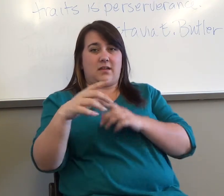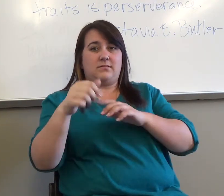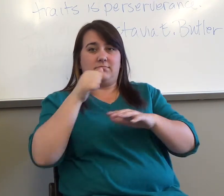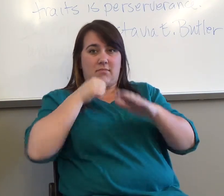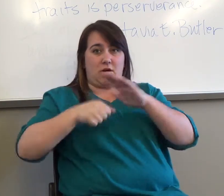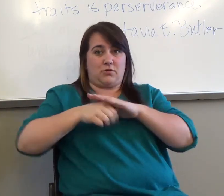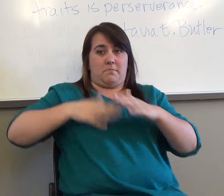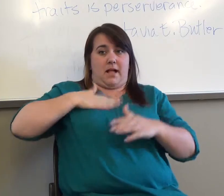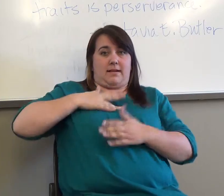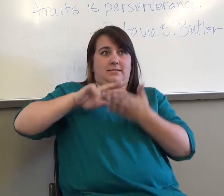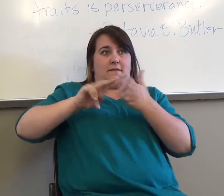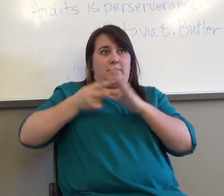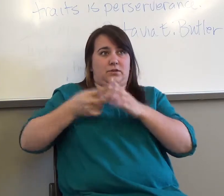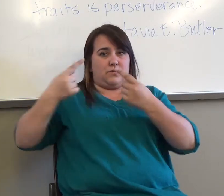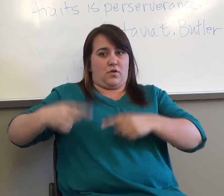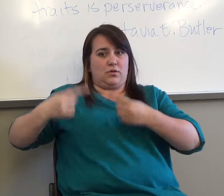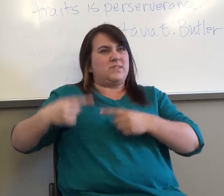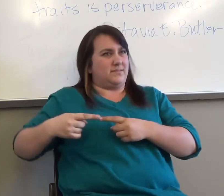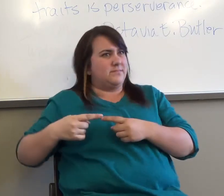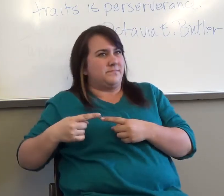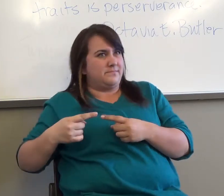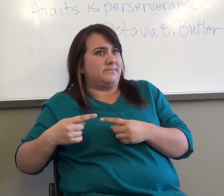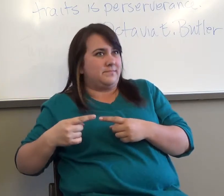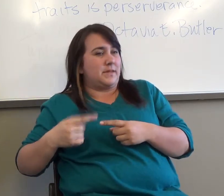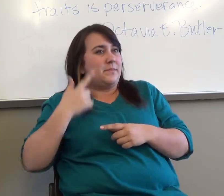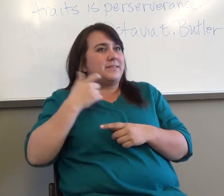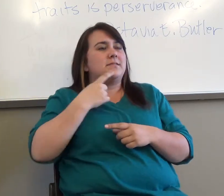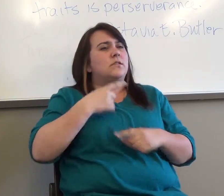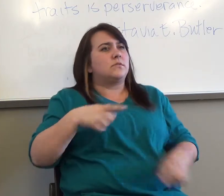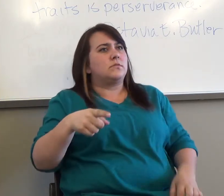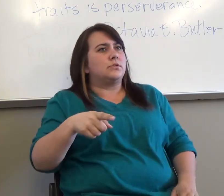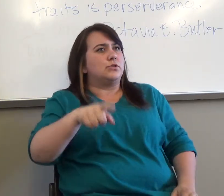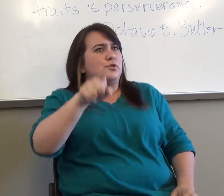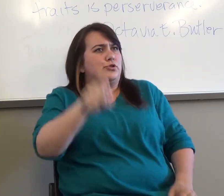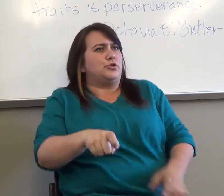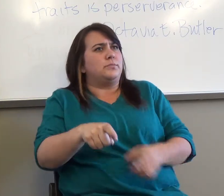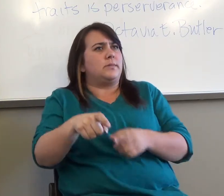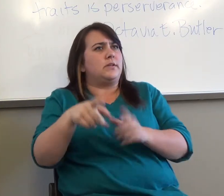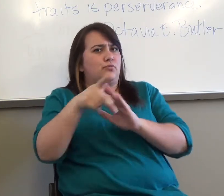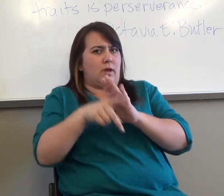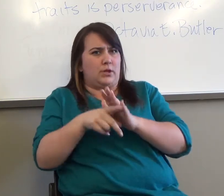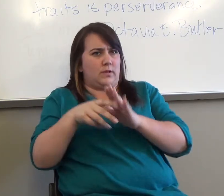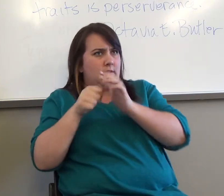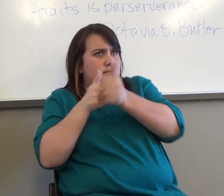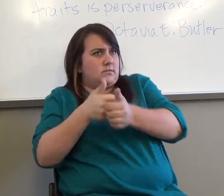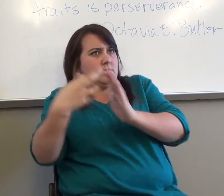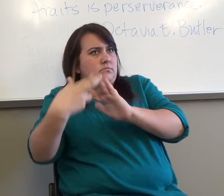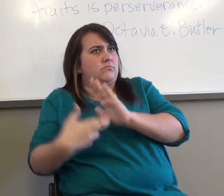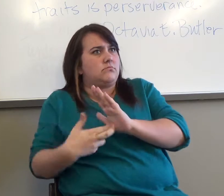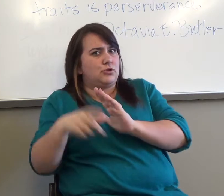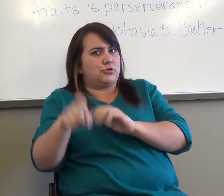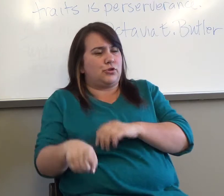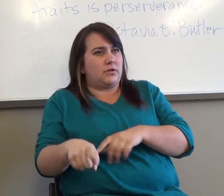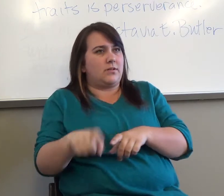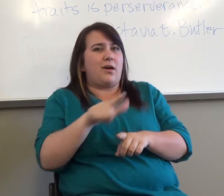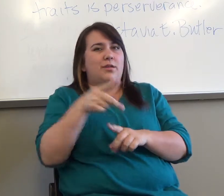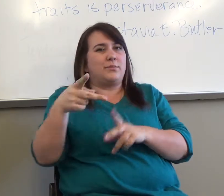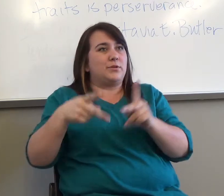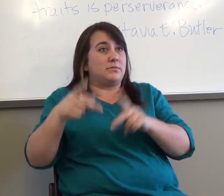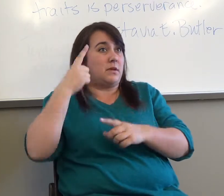Yeah, because this is saying they should be regulated. Somebody else might come along and say, no, I don't think they should be regulated. I don't know whether they